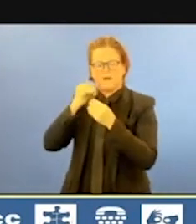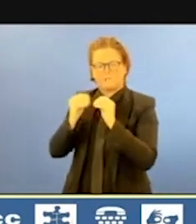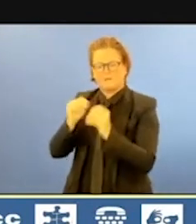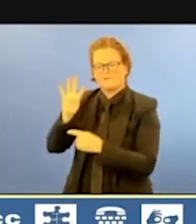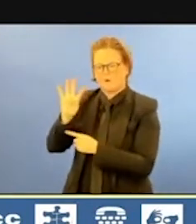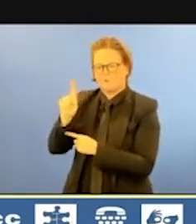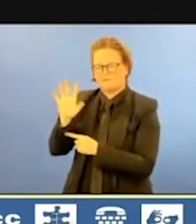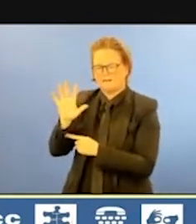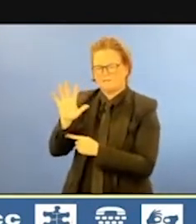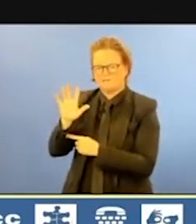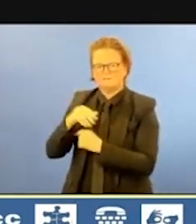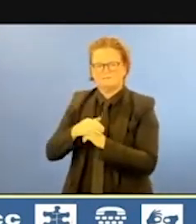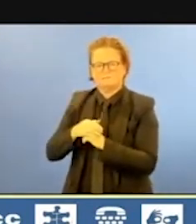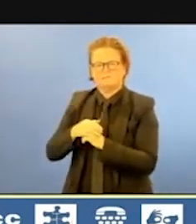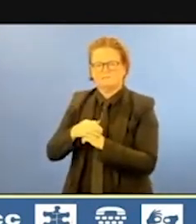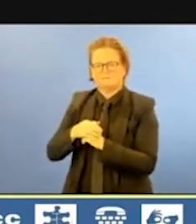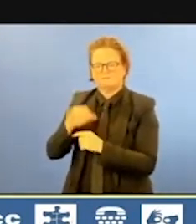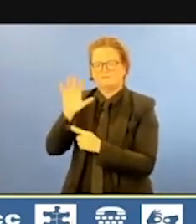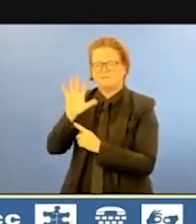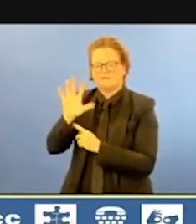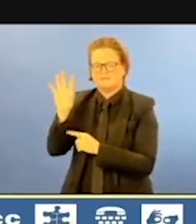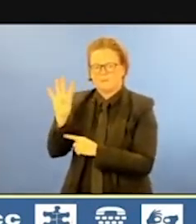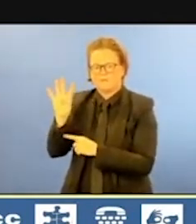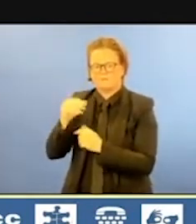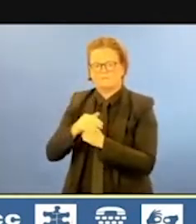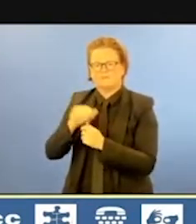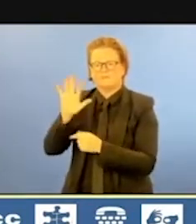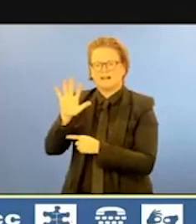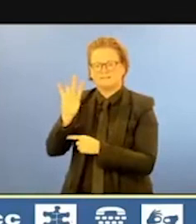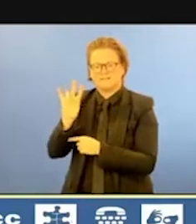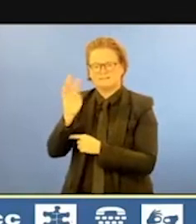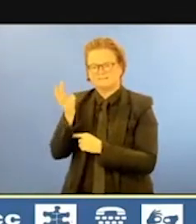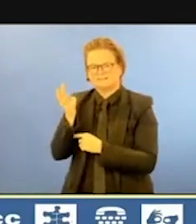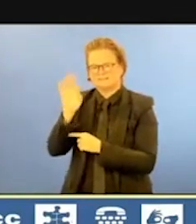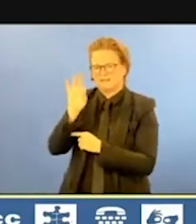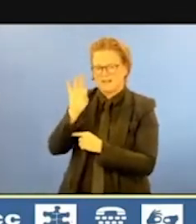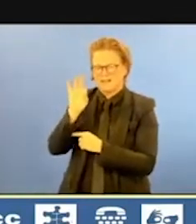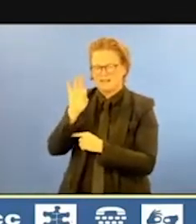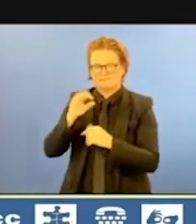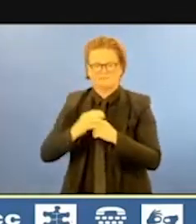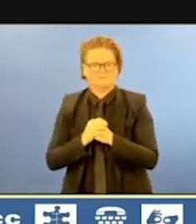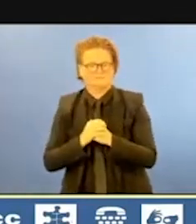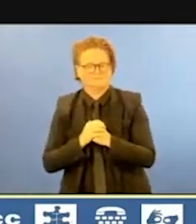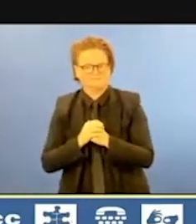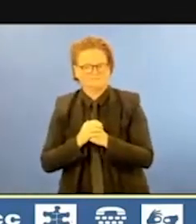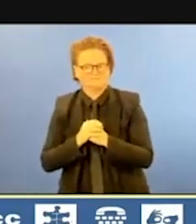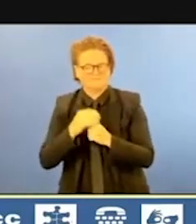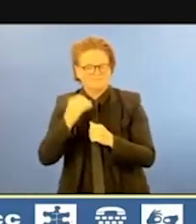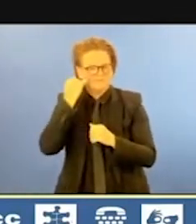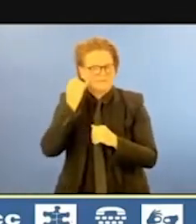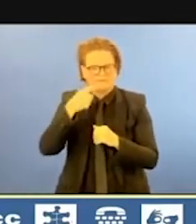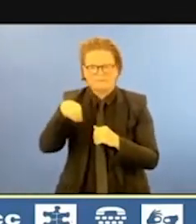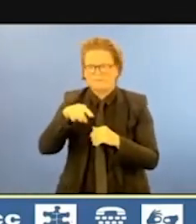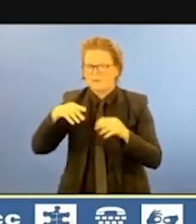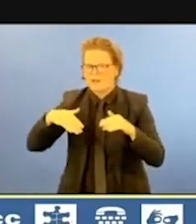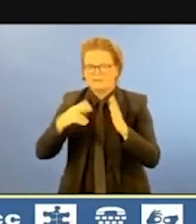415-554-6789. You can leave a message there. I also encourage everyone, if you're not signed up for the Mayor's Office on Disability